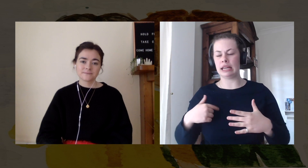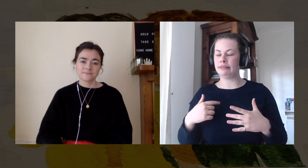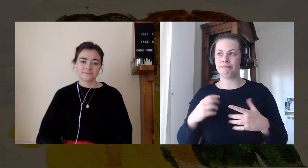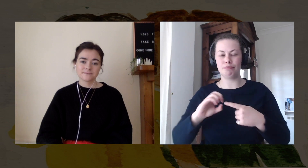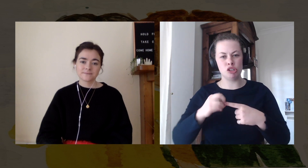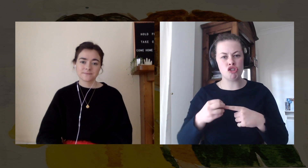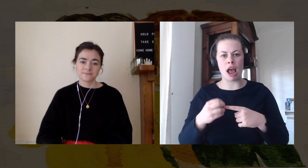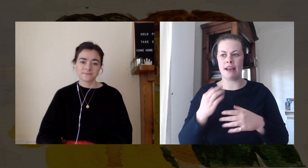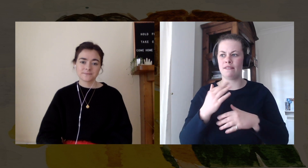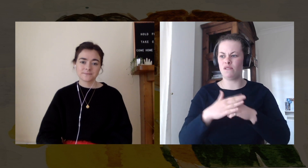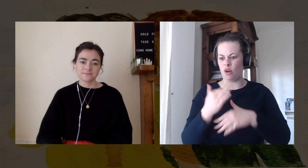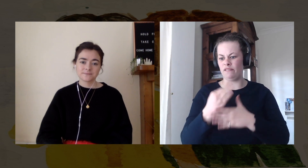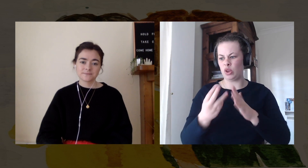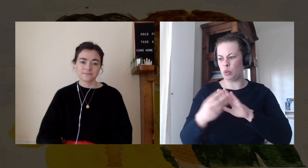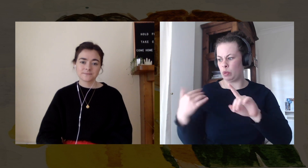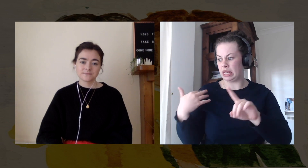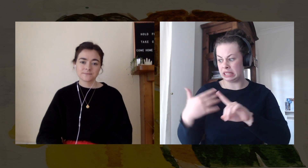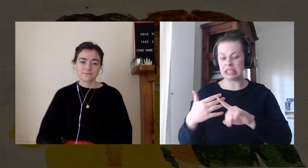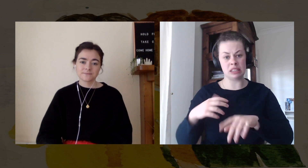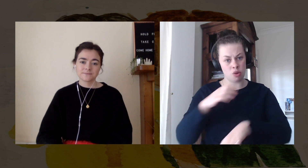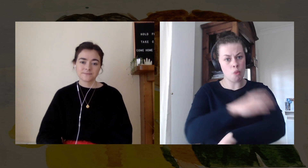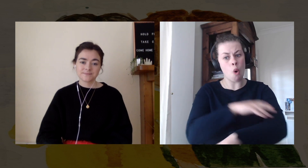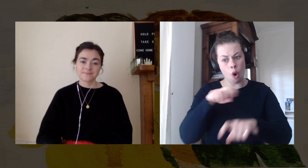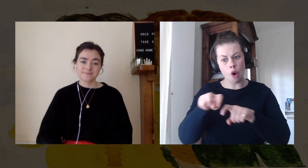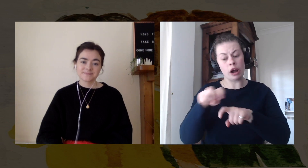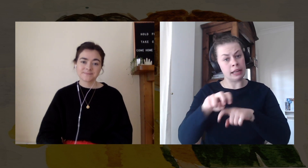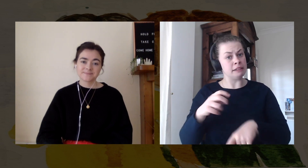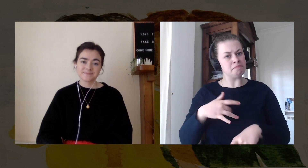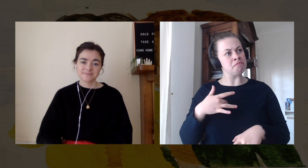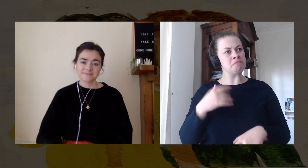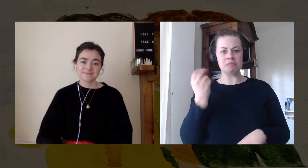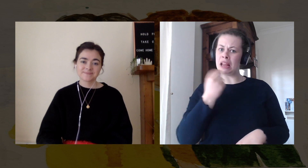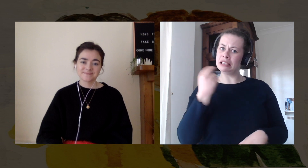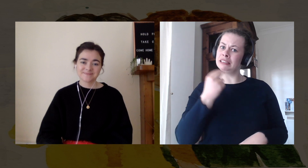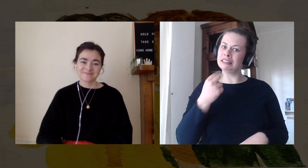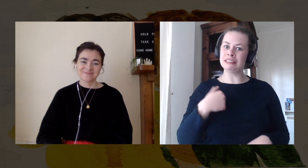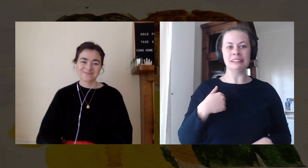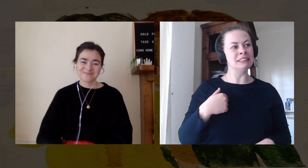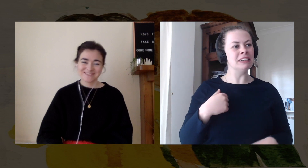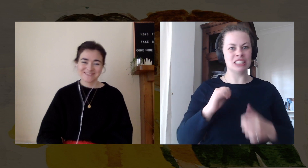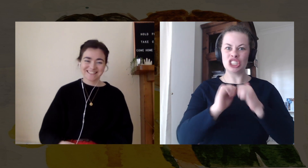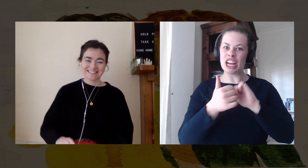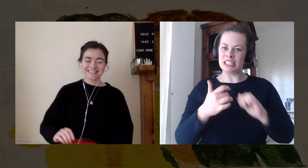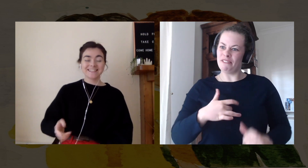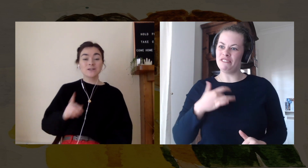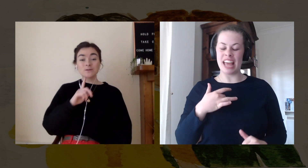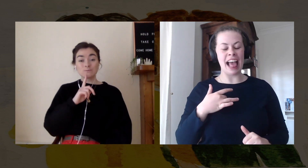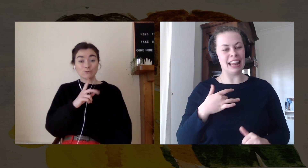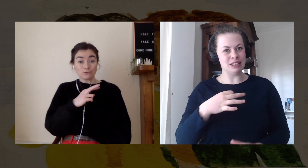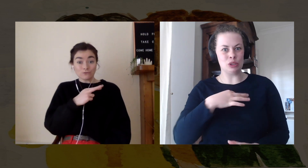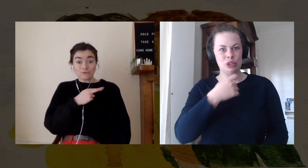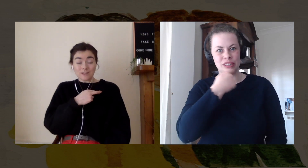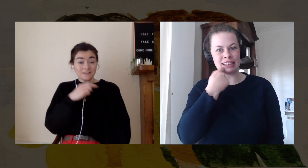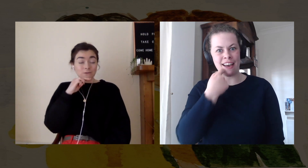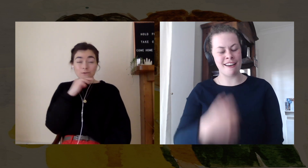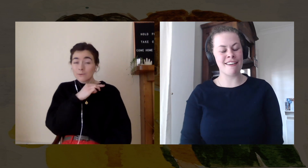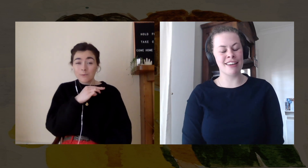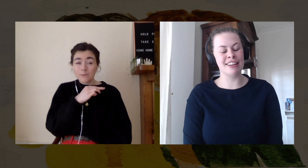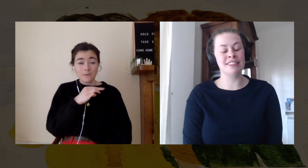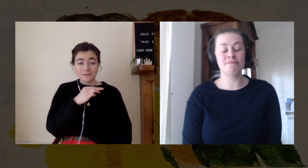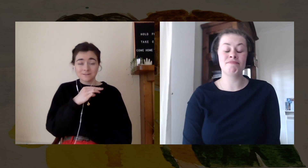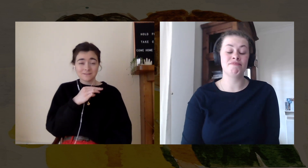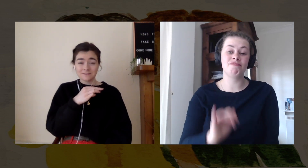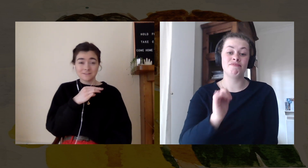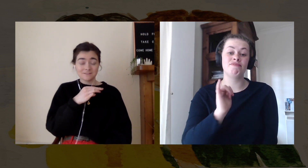which is nice. Yeah. I like being able to say things like that. Yeah, but it's so important. Yeah. Honestly. Yeah. And as well,